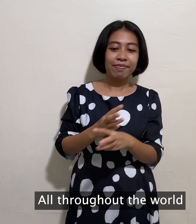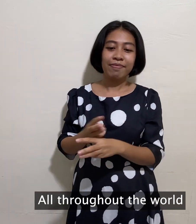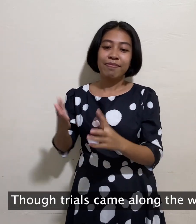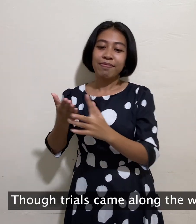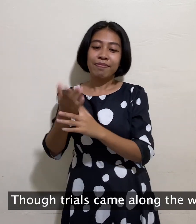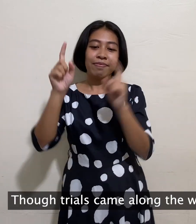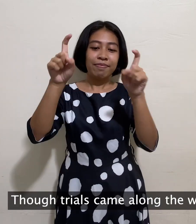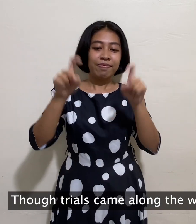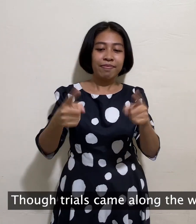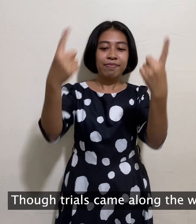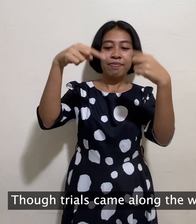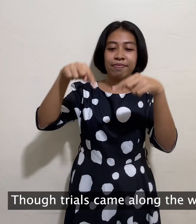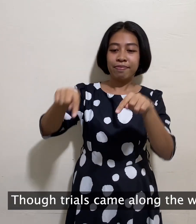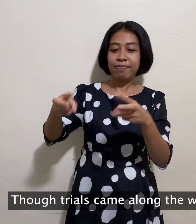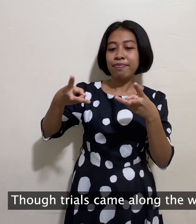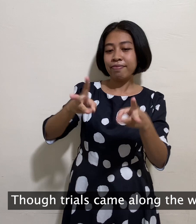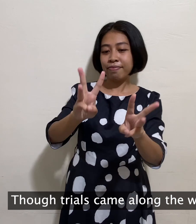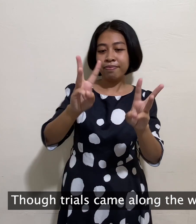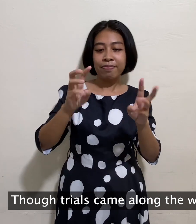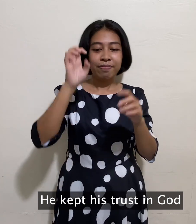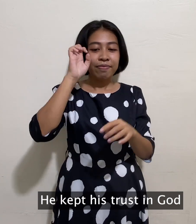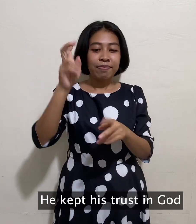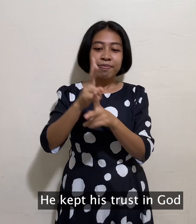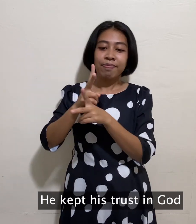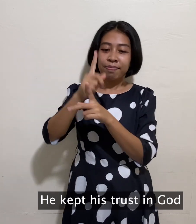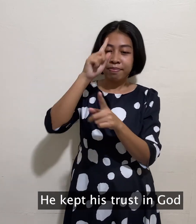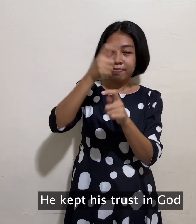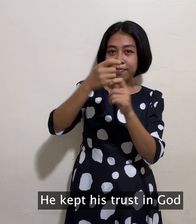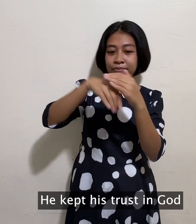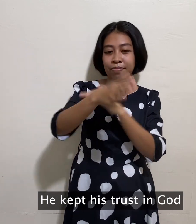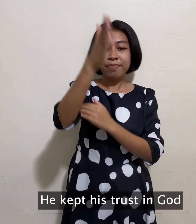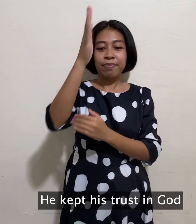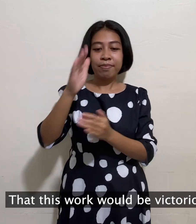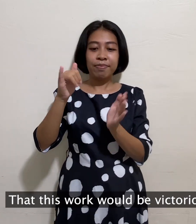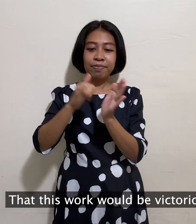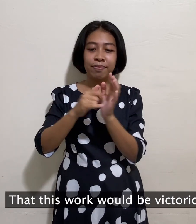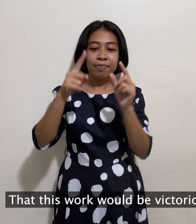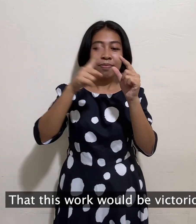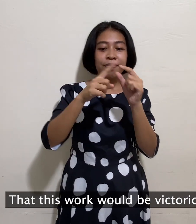world. Though trials came along the way, He kept His trust in God that this world will